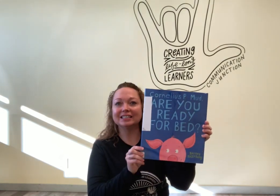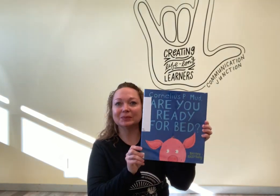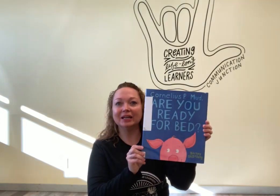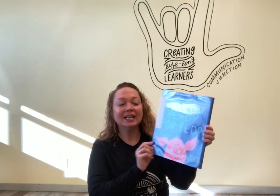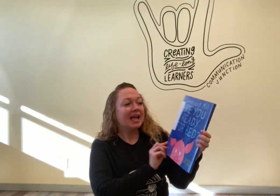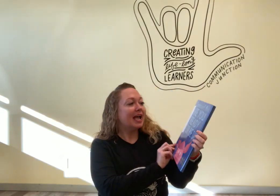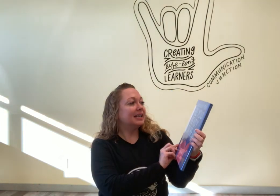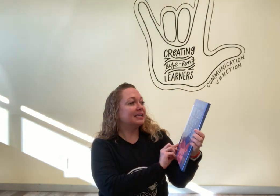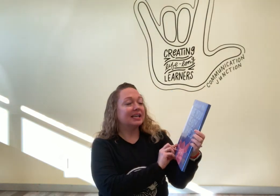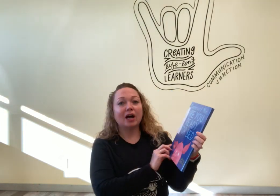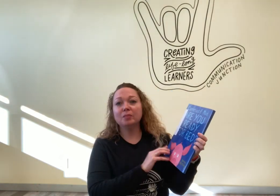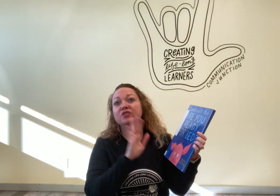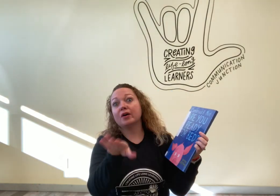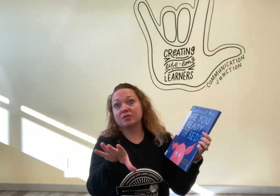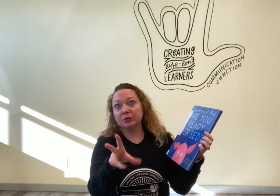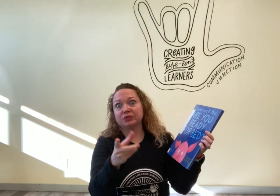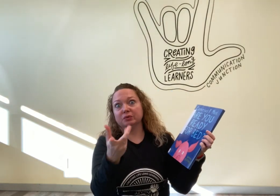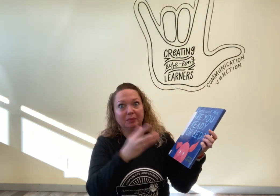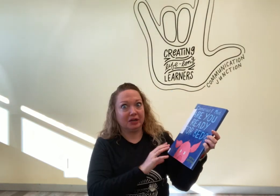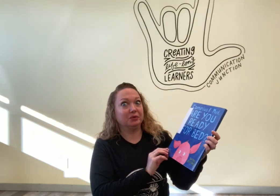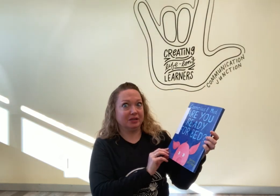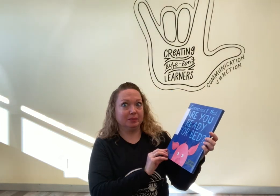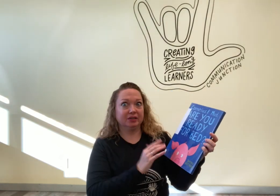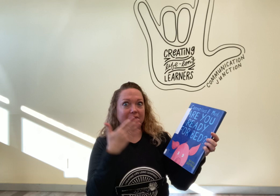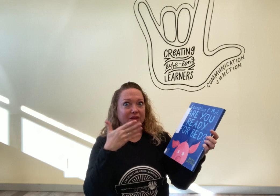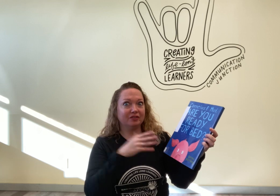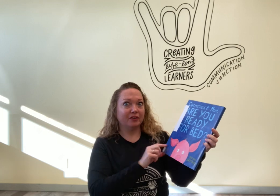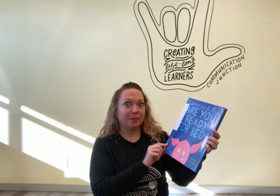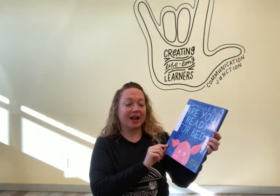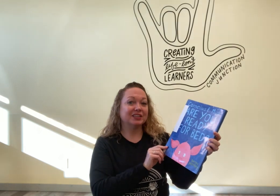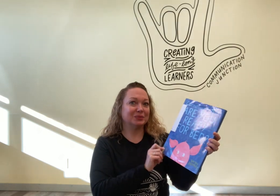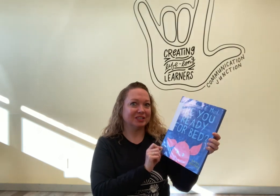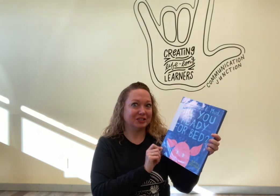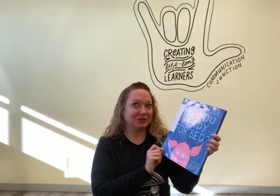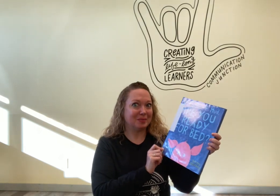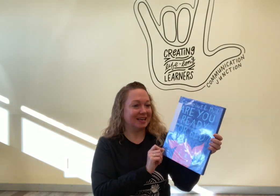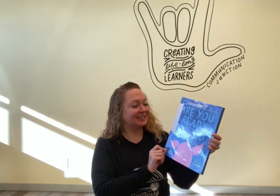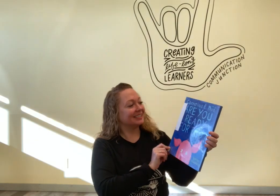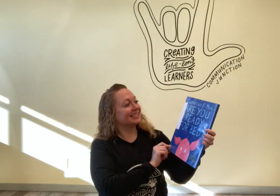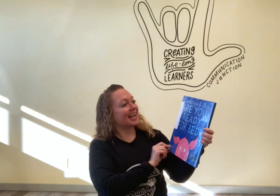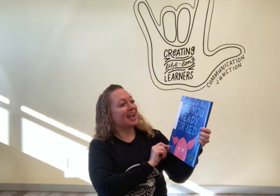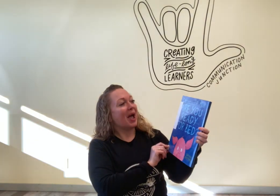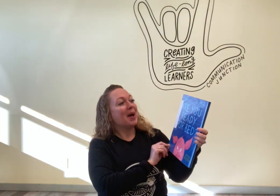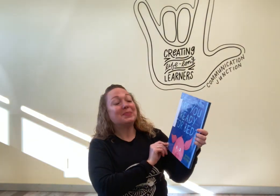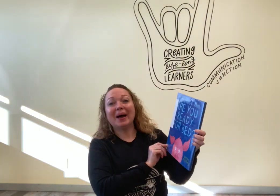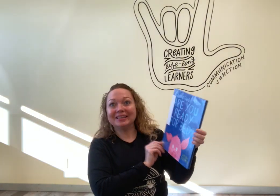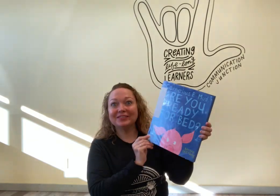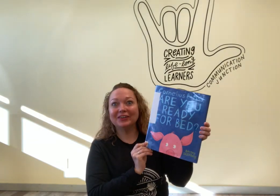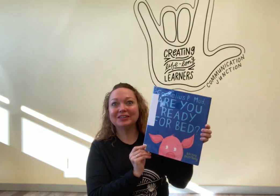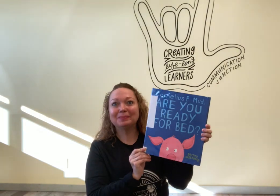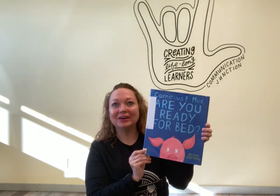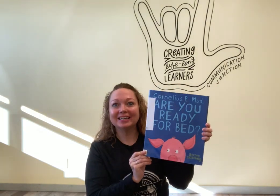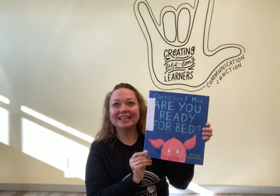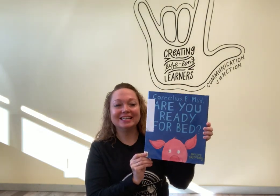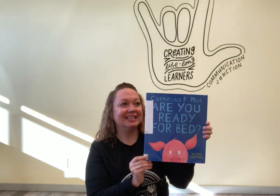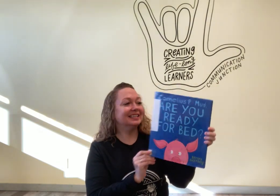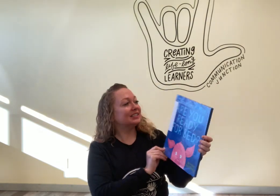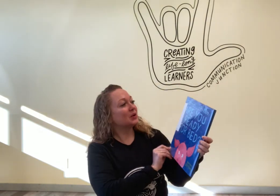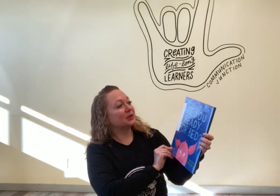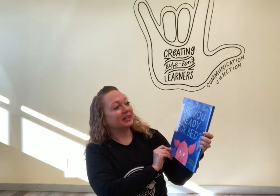one, and I'll move up closer when we go to read the books. I'm a little far back because we're going to do some dancing today. But the first book is Cornelius